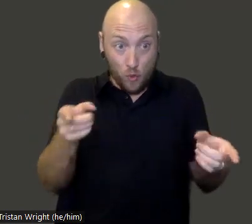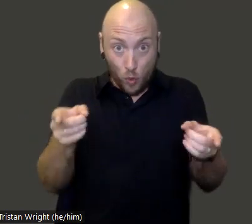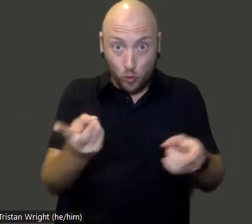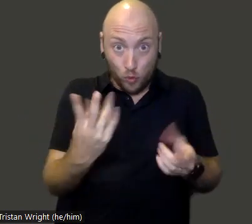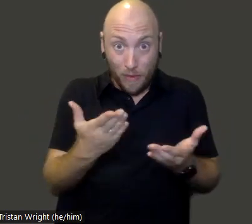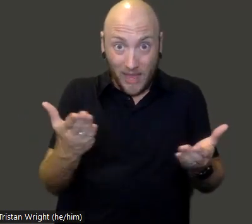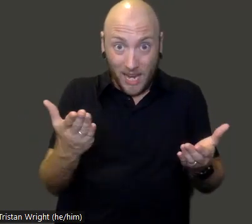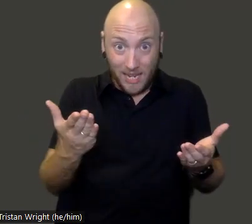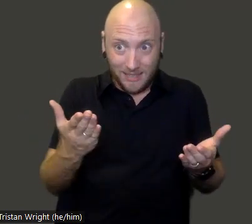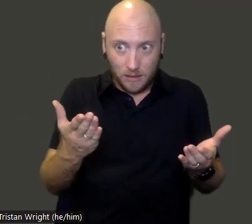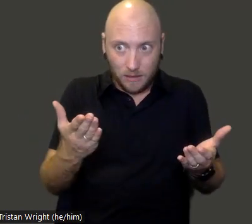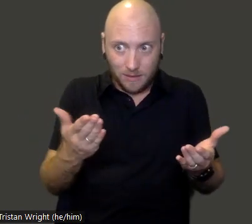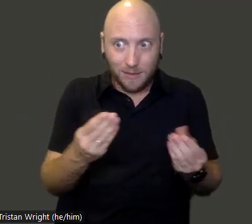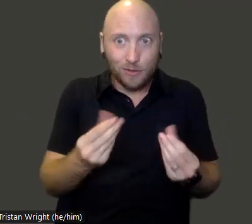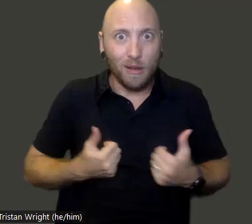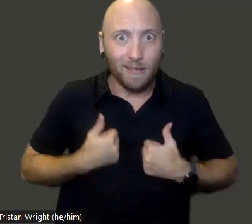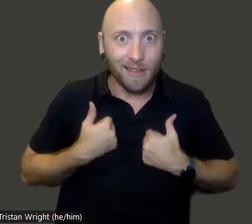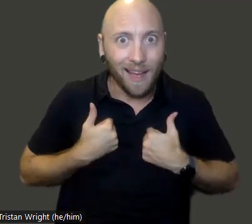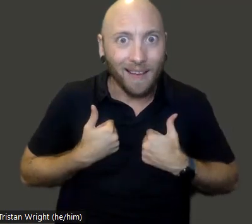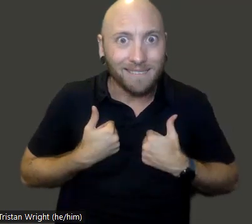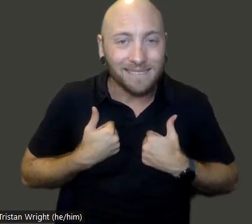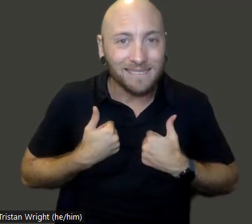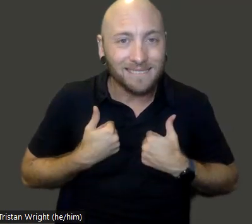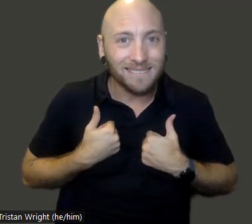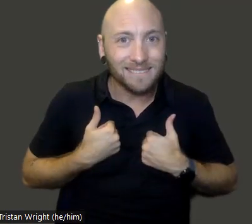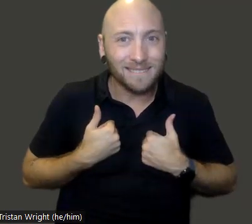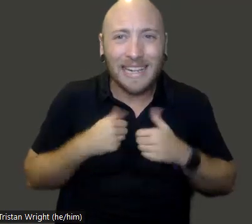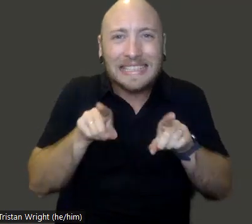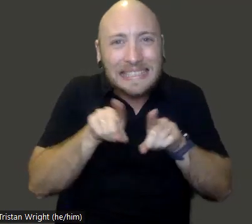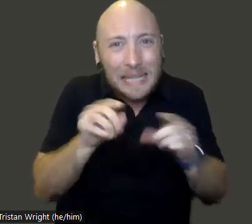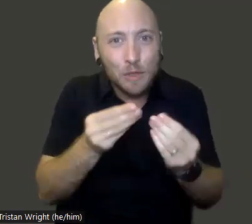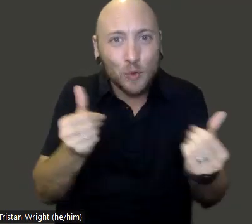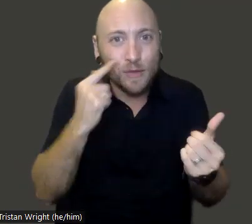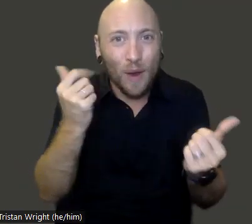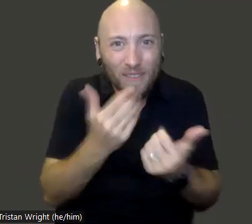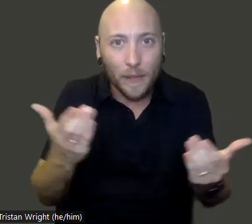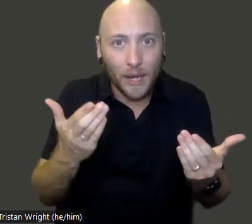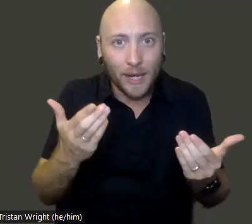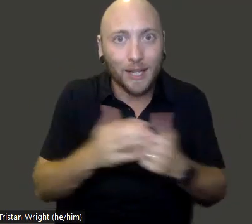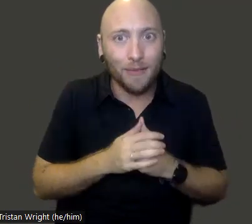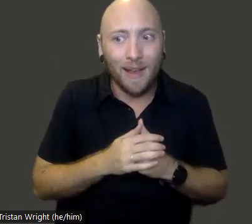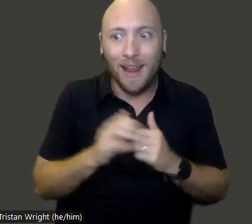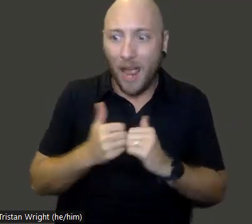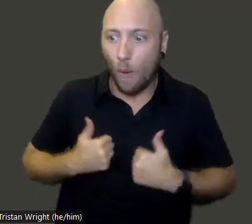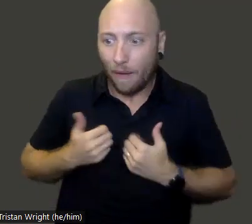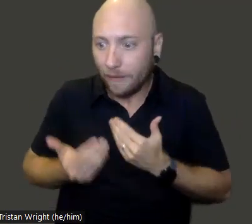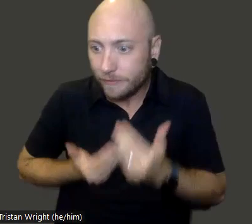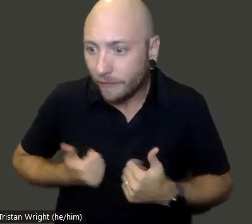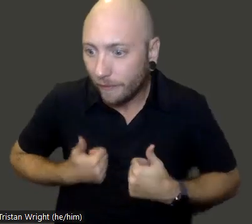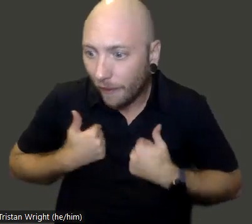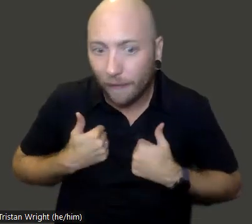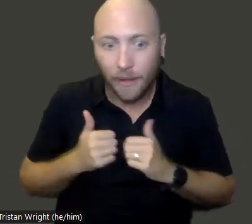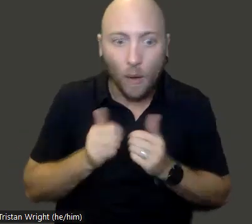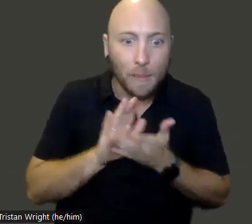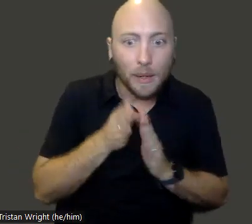not wanting to drink, right? And not wanting to blow my brains out. That was that same solution to like, how do I live life and how do I do something with myself, you